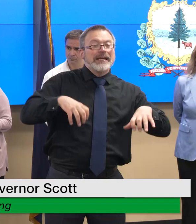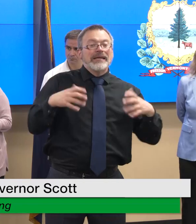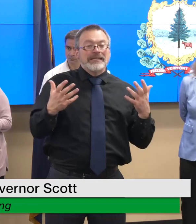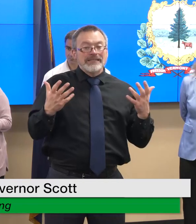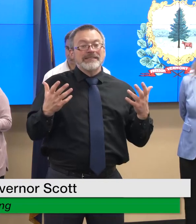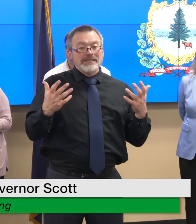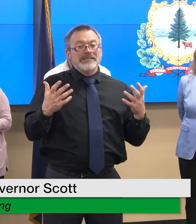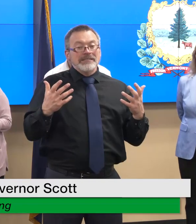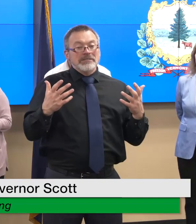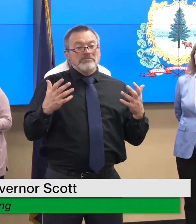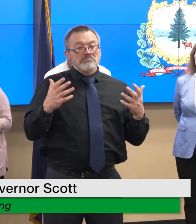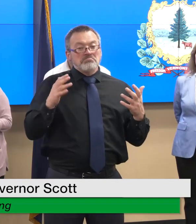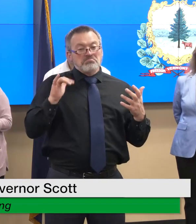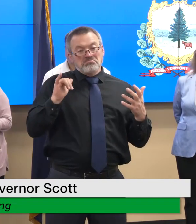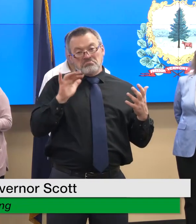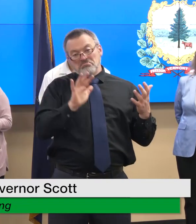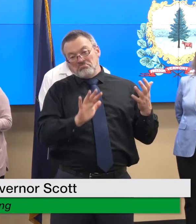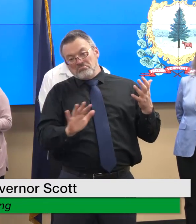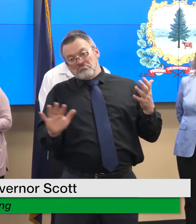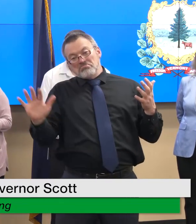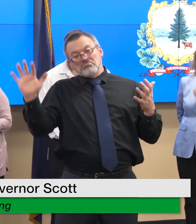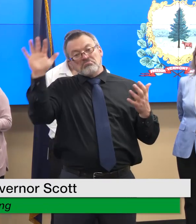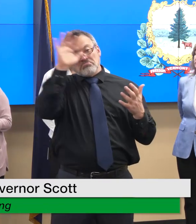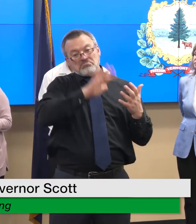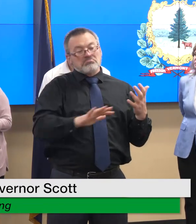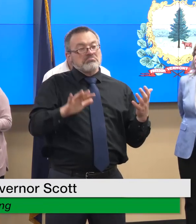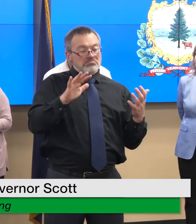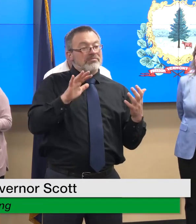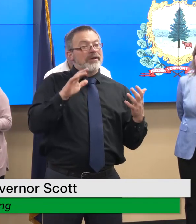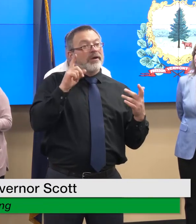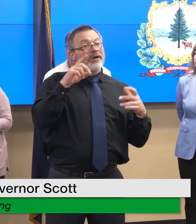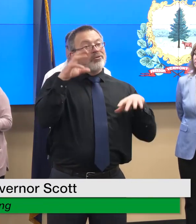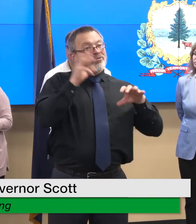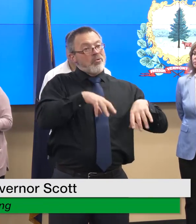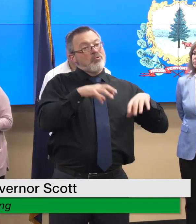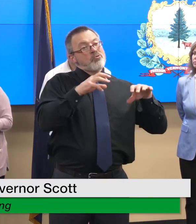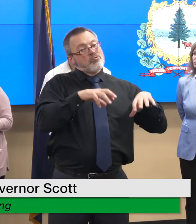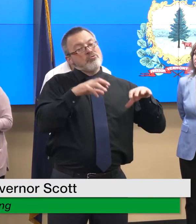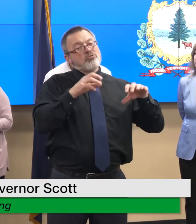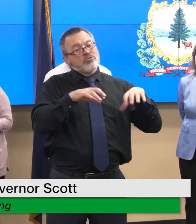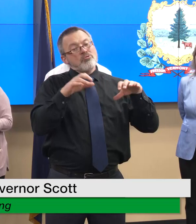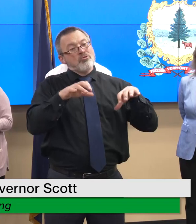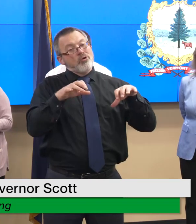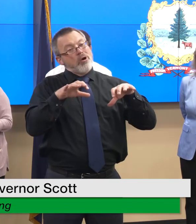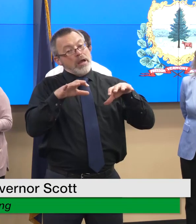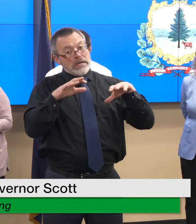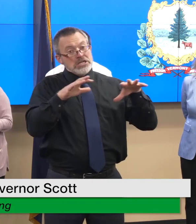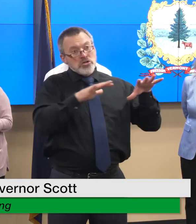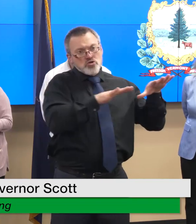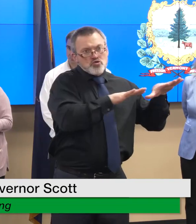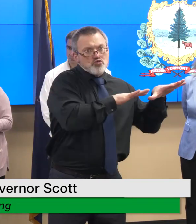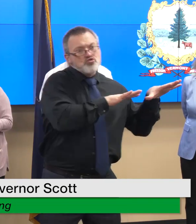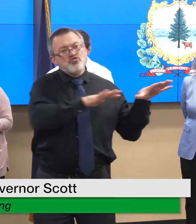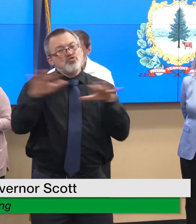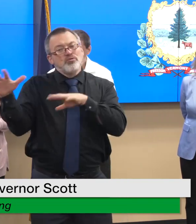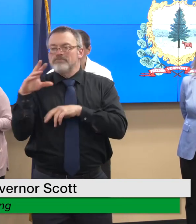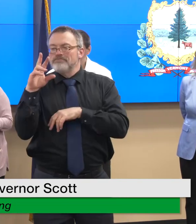slow-moving thunderstorms with high rainfall rates. This could produce isolated instances